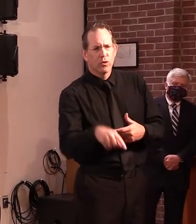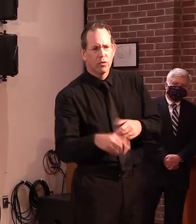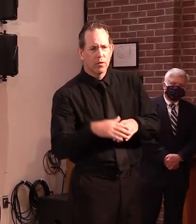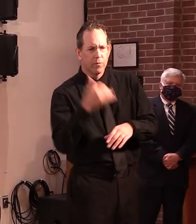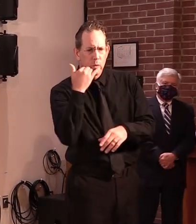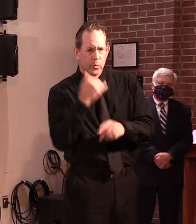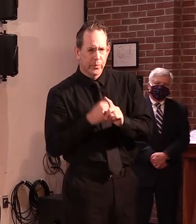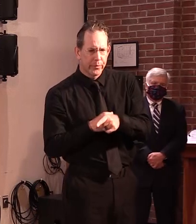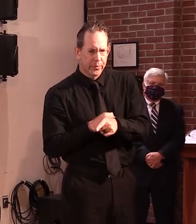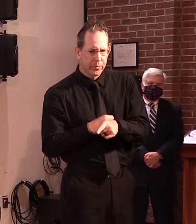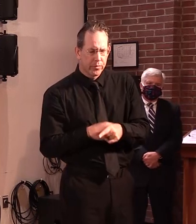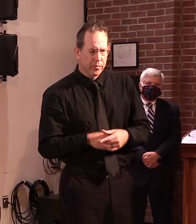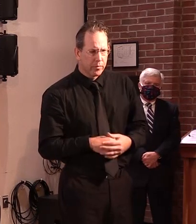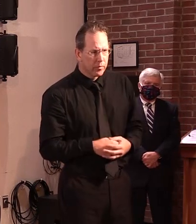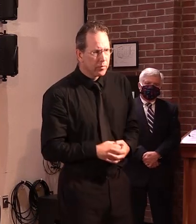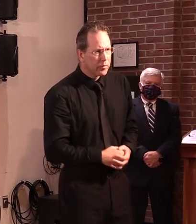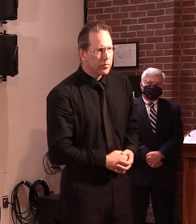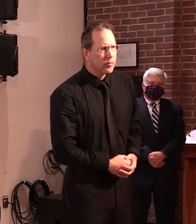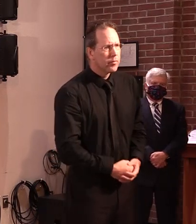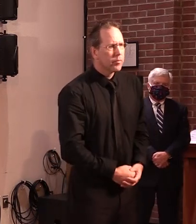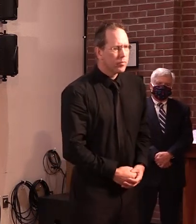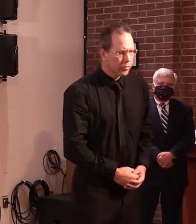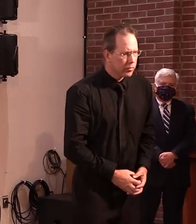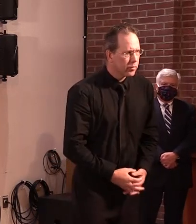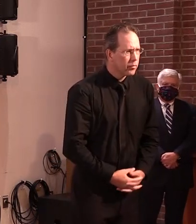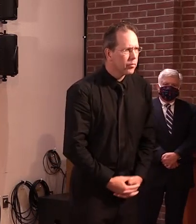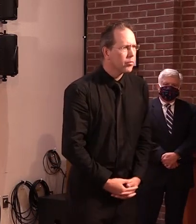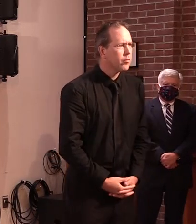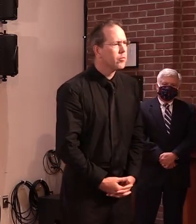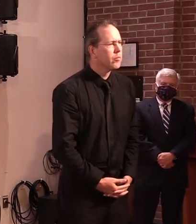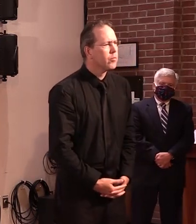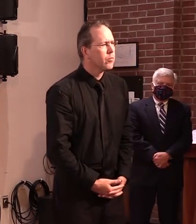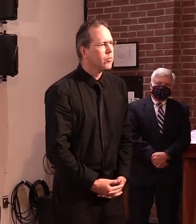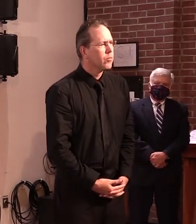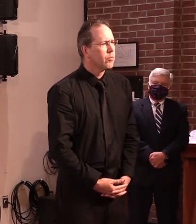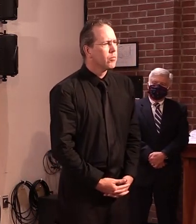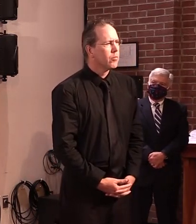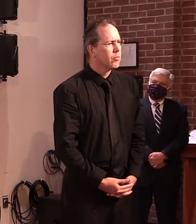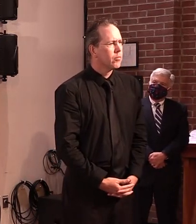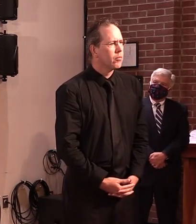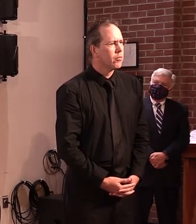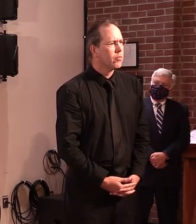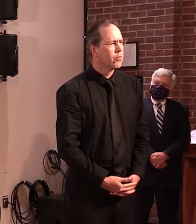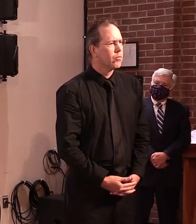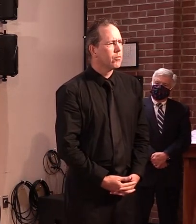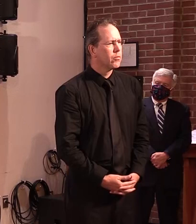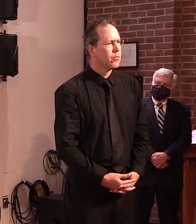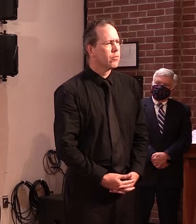We left off beginning with Lisa from the Waterbury Roundabout.